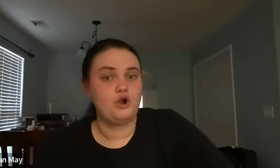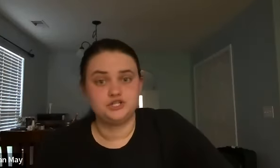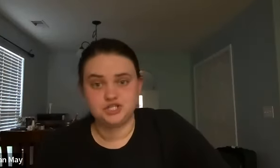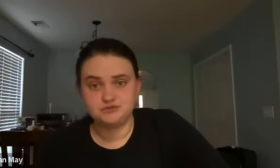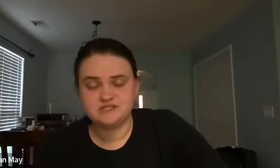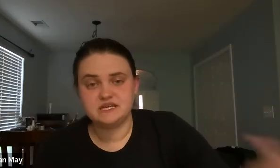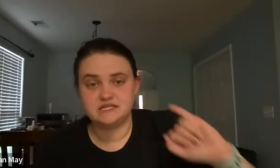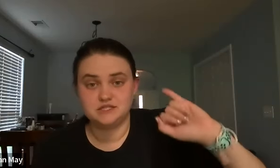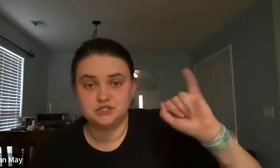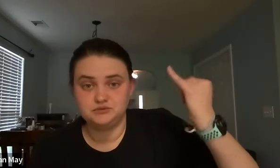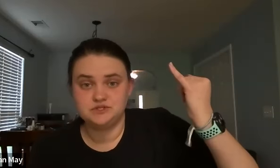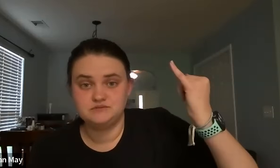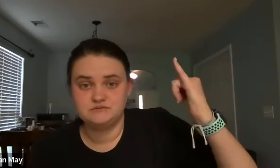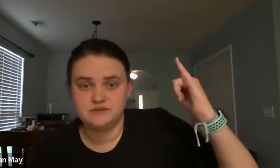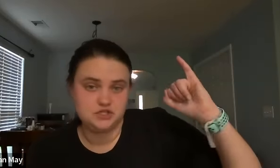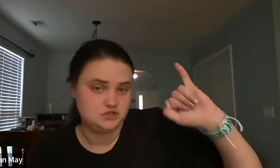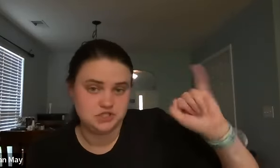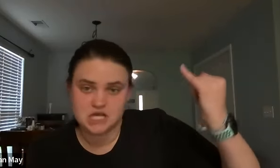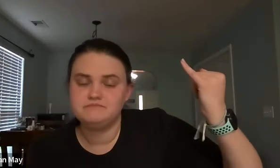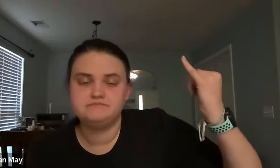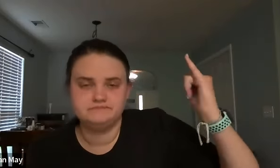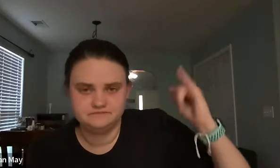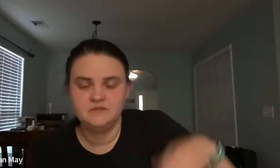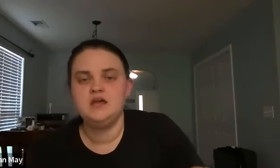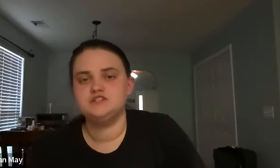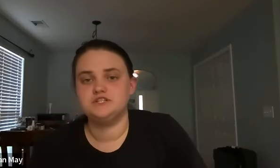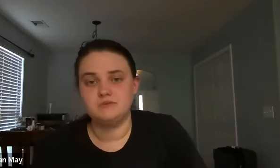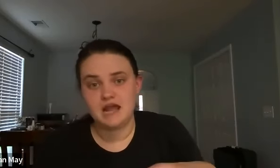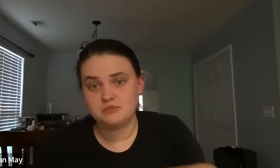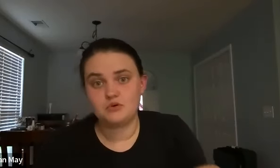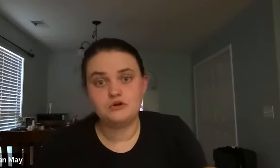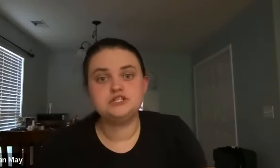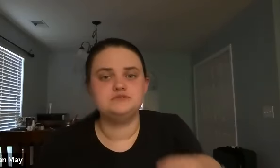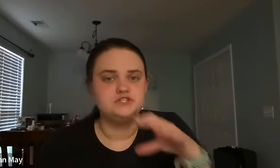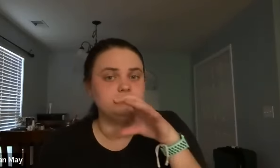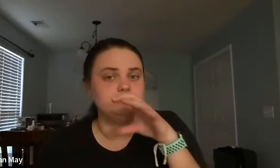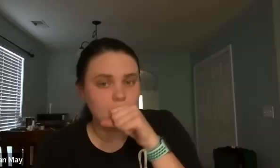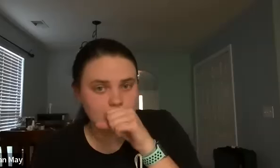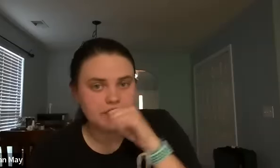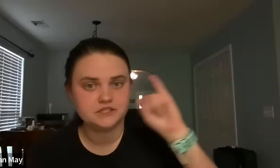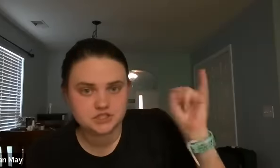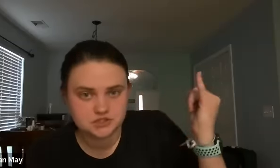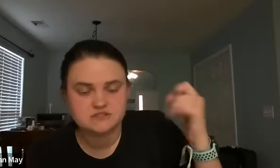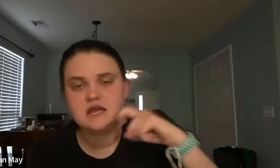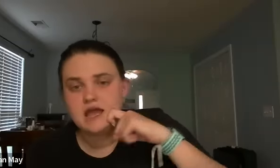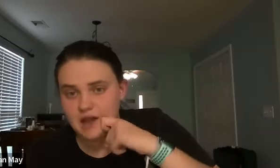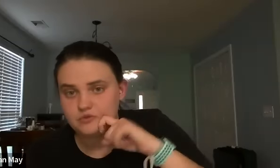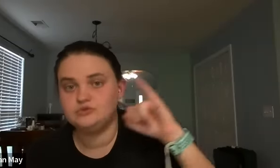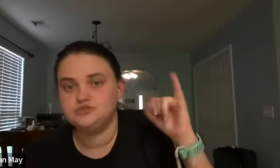For juice, it's juice. You just do a J. So if you're talking about apple or orange, you would do orange juice, apple